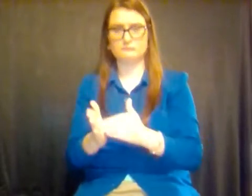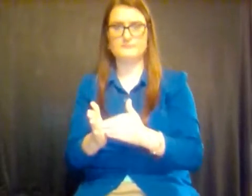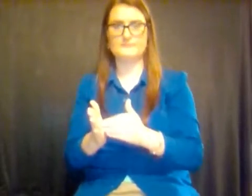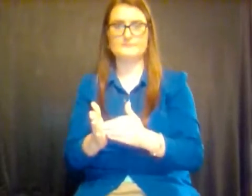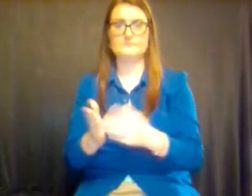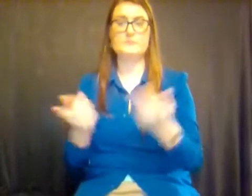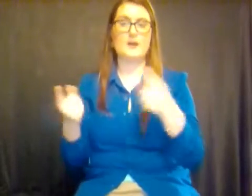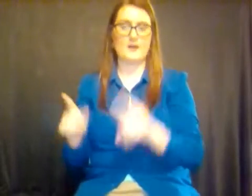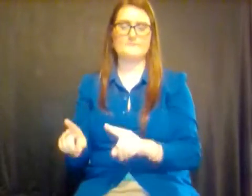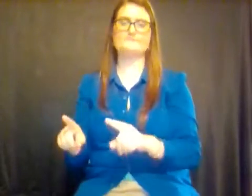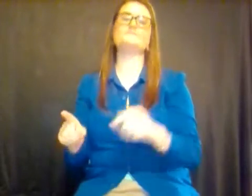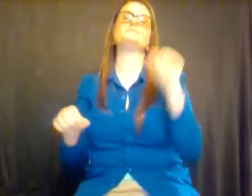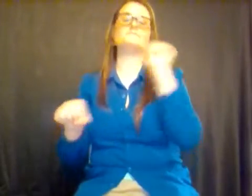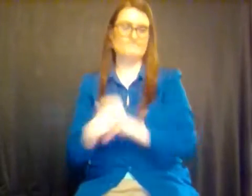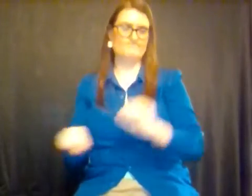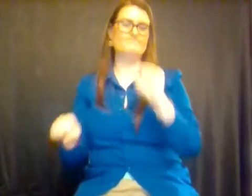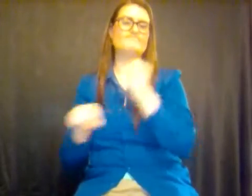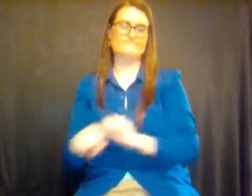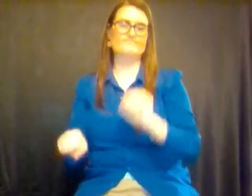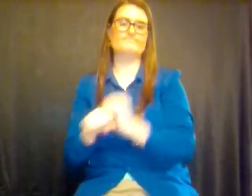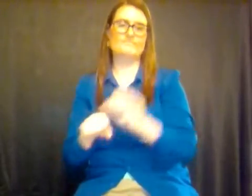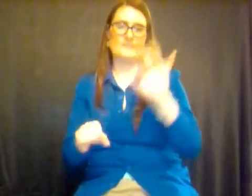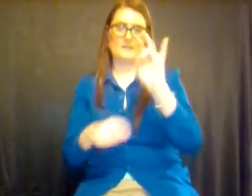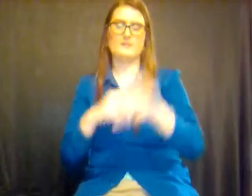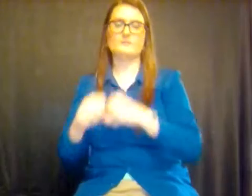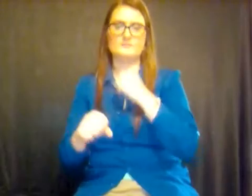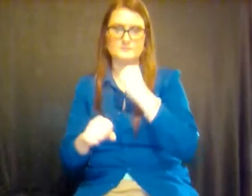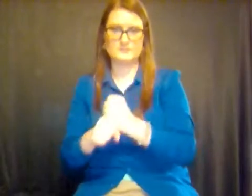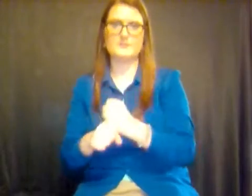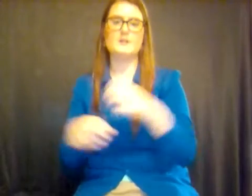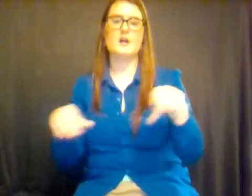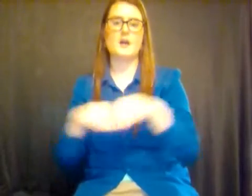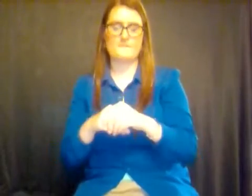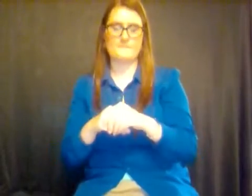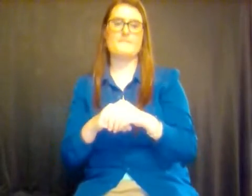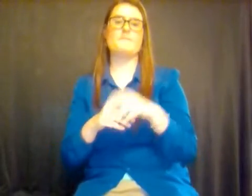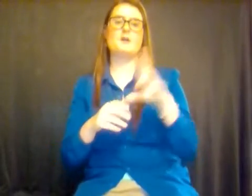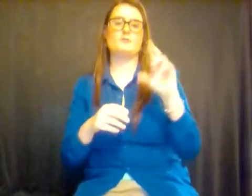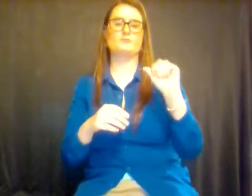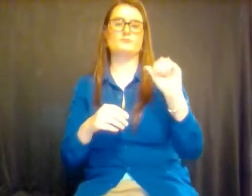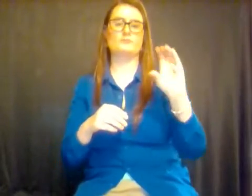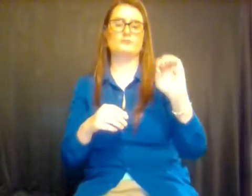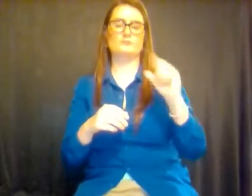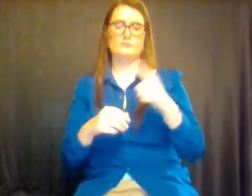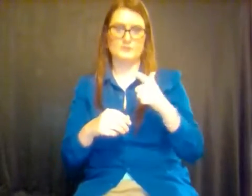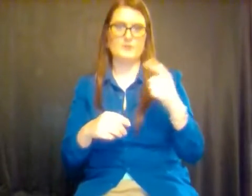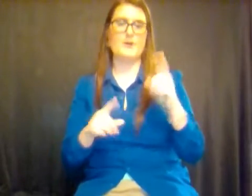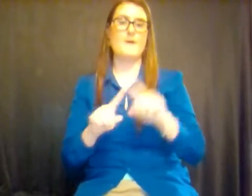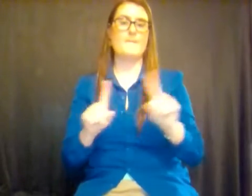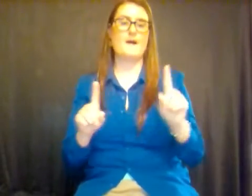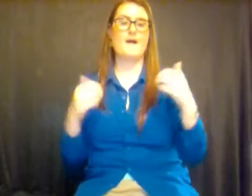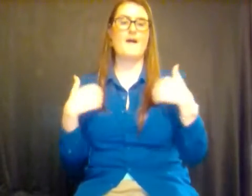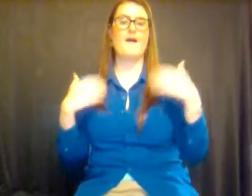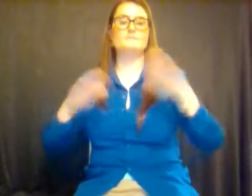homesick. He knew that it was time to go back to the land of Canaan and make up with his brother Esau. So Jacob and Leah and Rachel and their